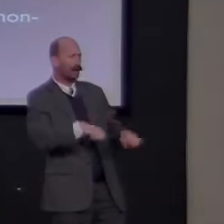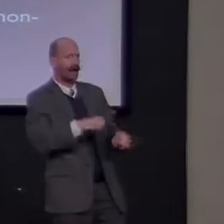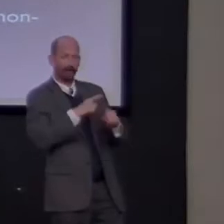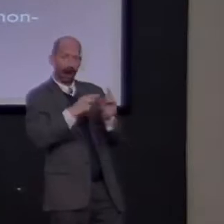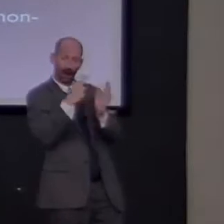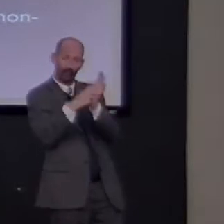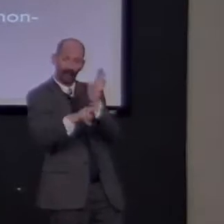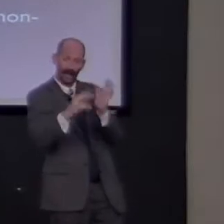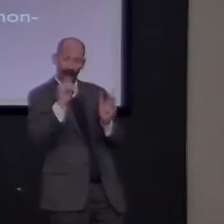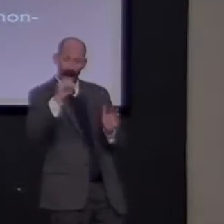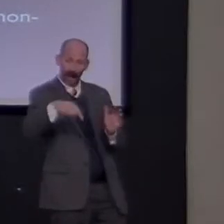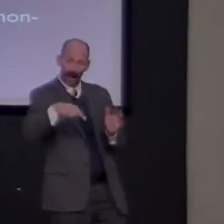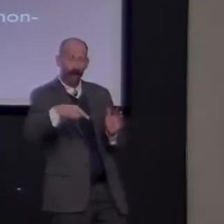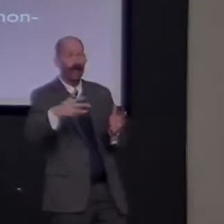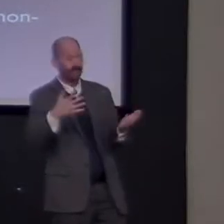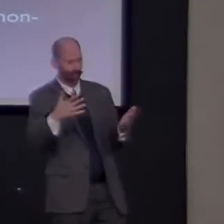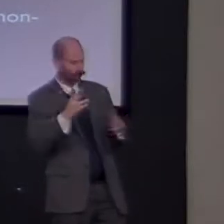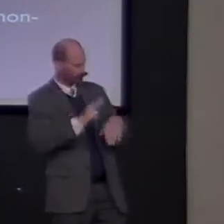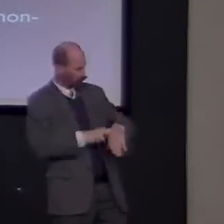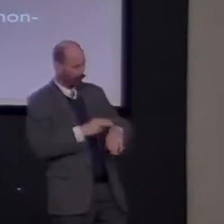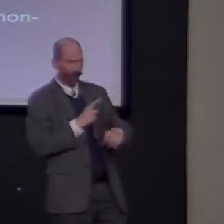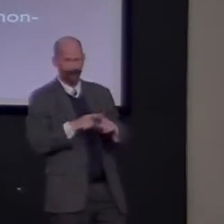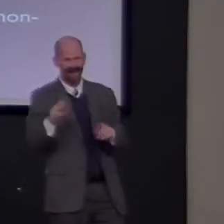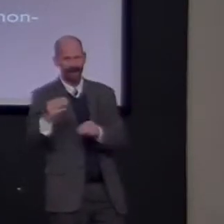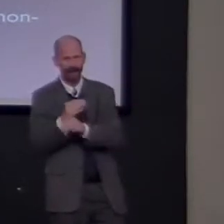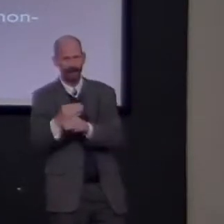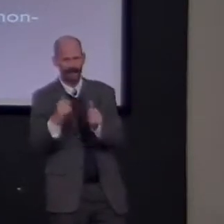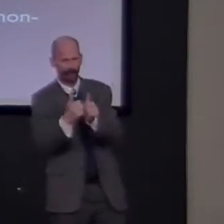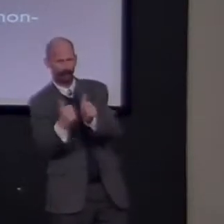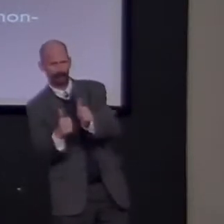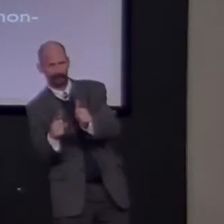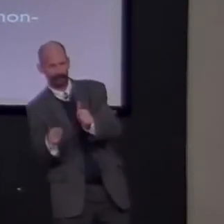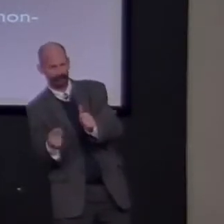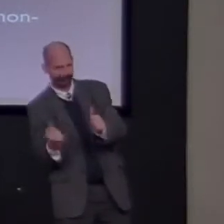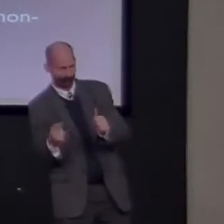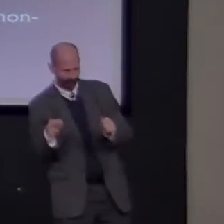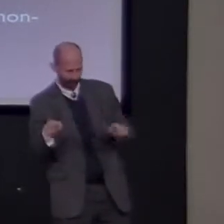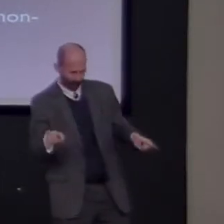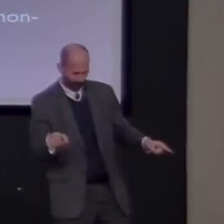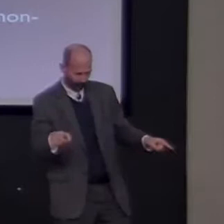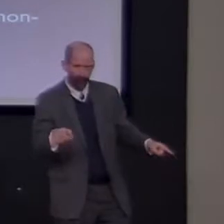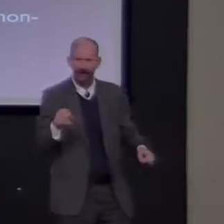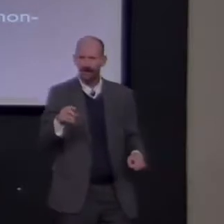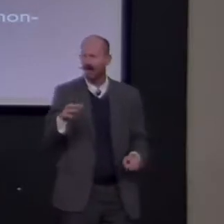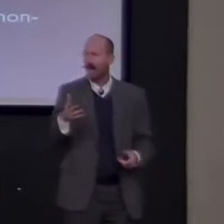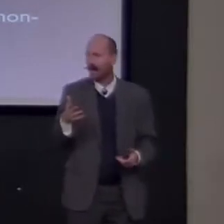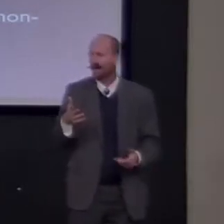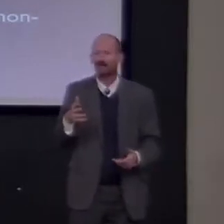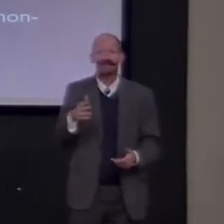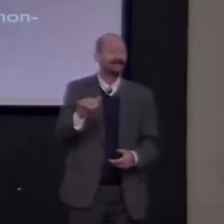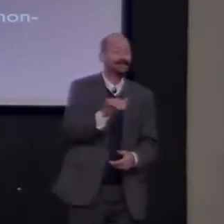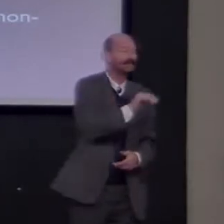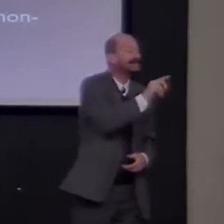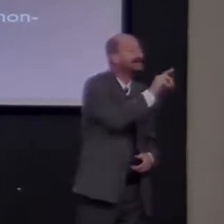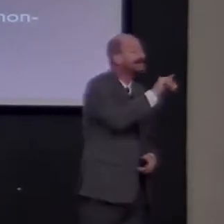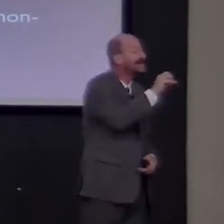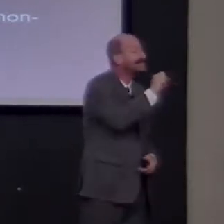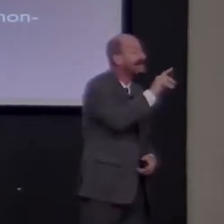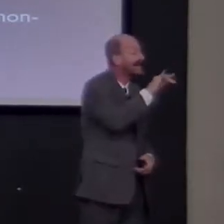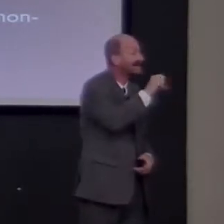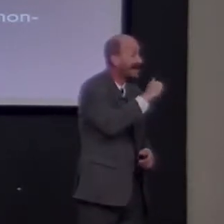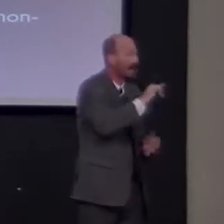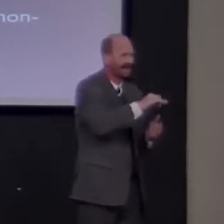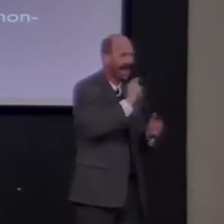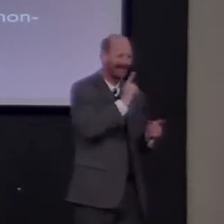IQ. Developmental dyscalculia is a specific learning difficulty in arithmetic, just like dyslexia is a specific